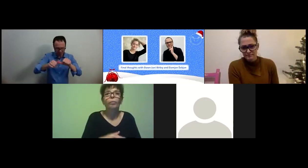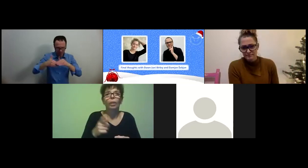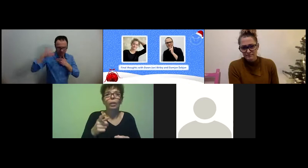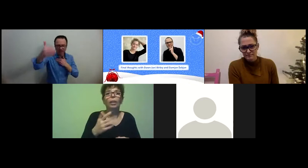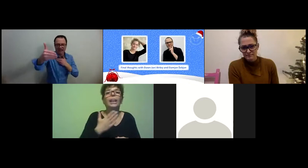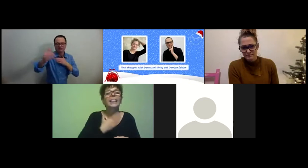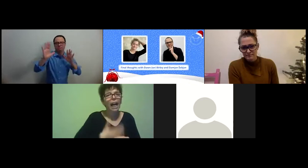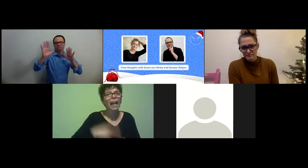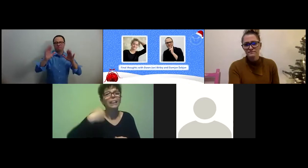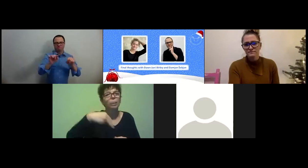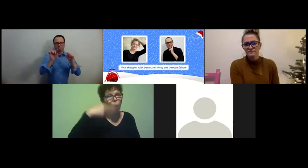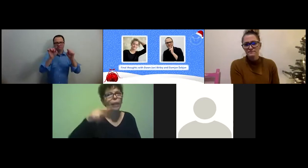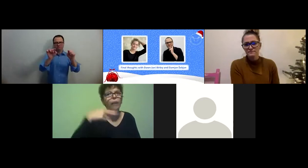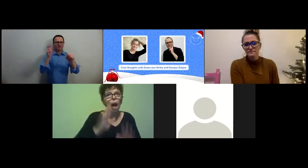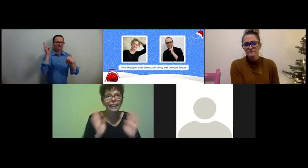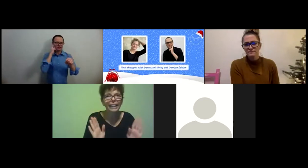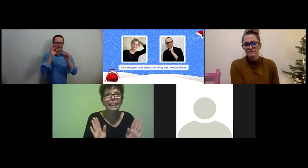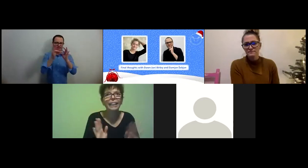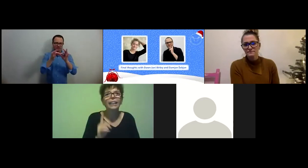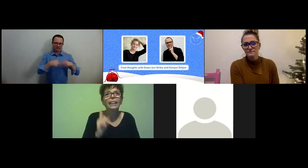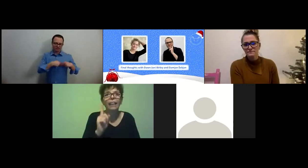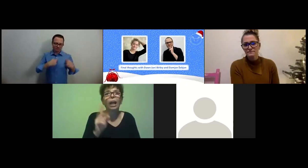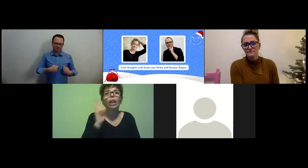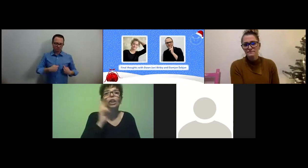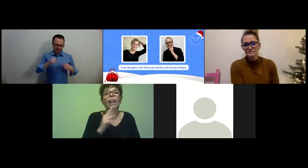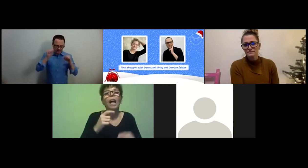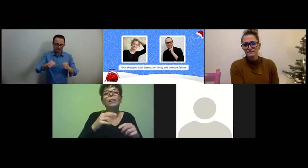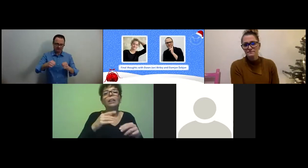No problem. I want to continue.